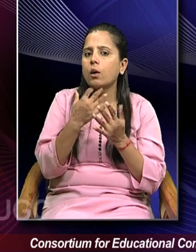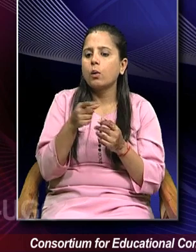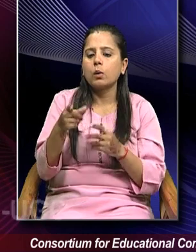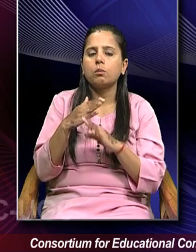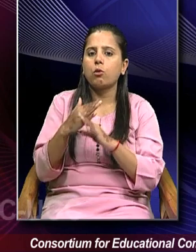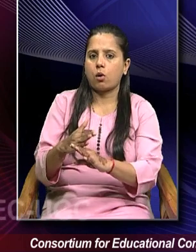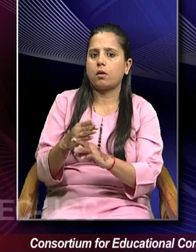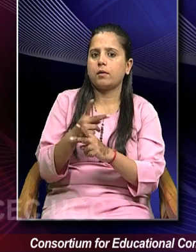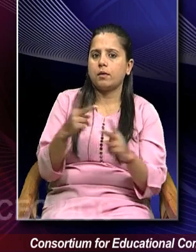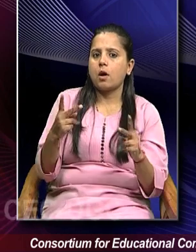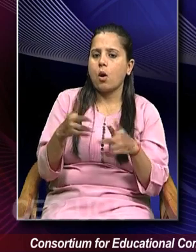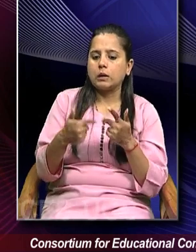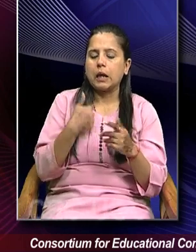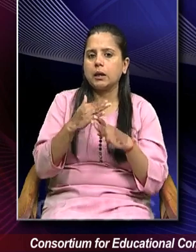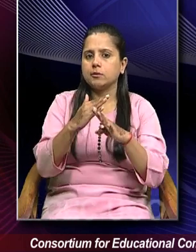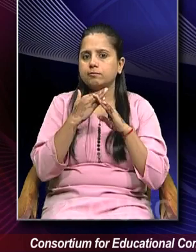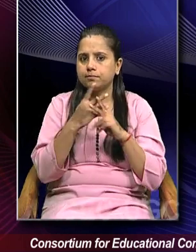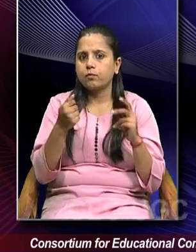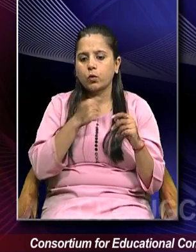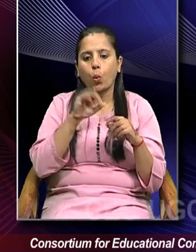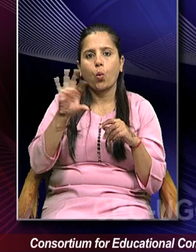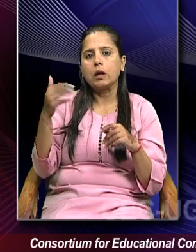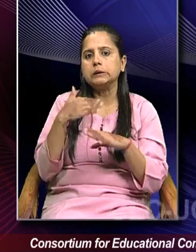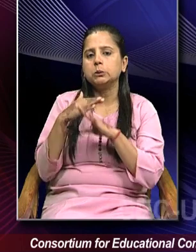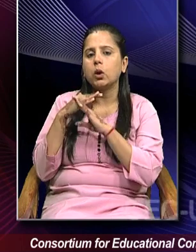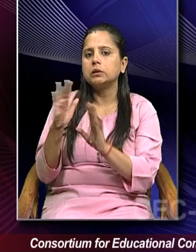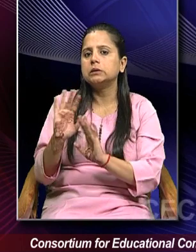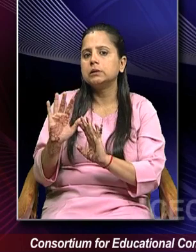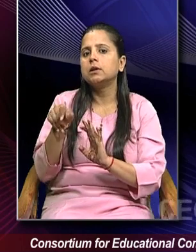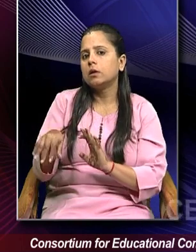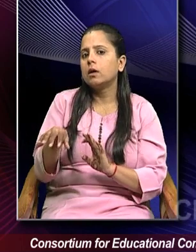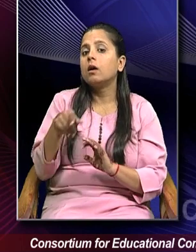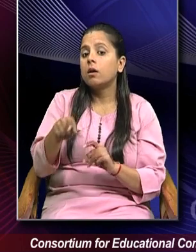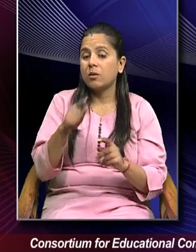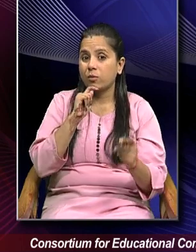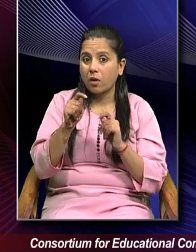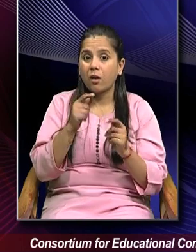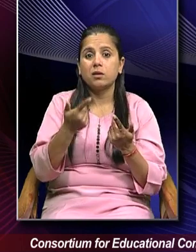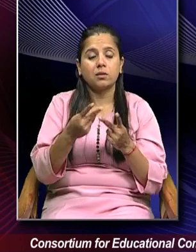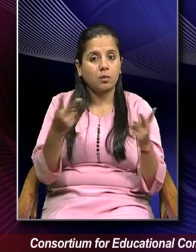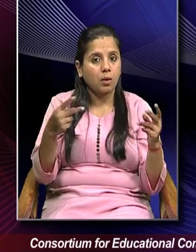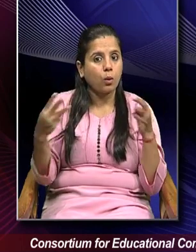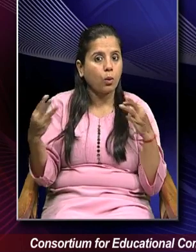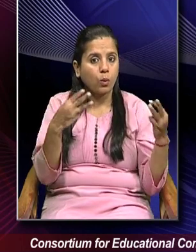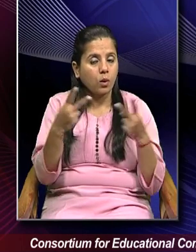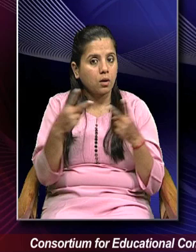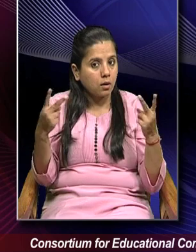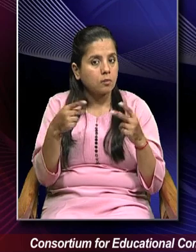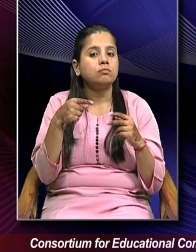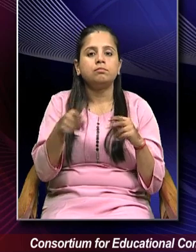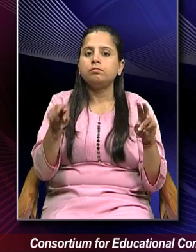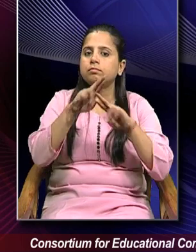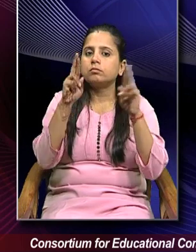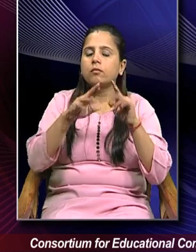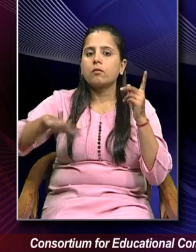defend and in a way its own country, and this kind of a press war in that sense also created an